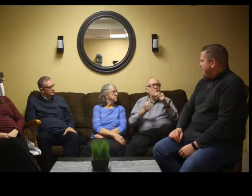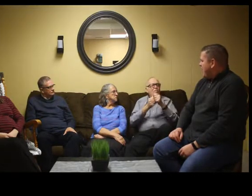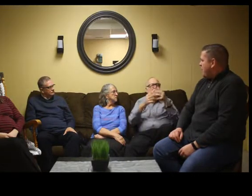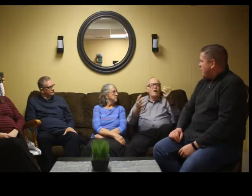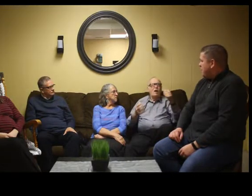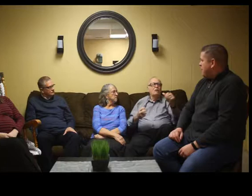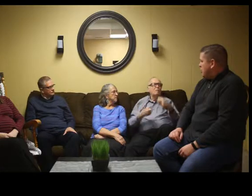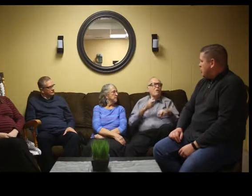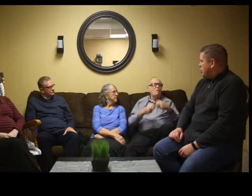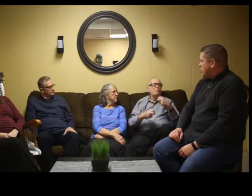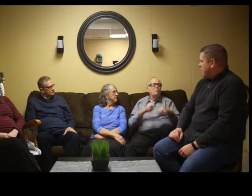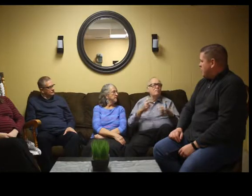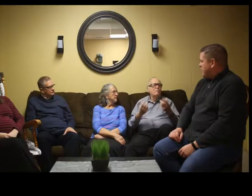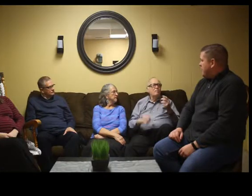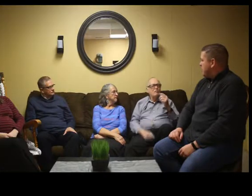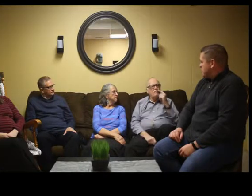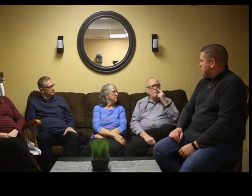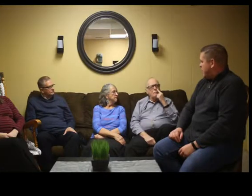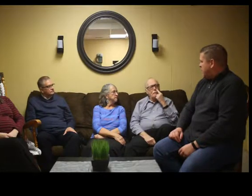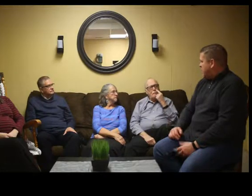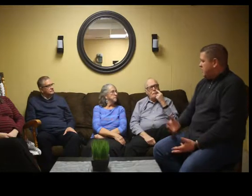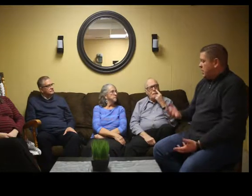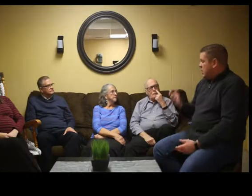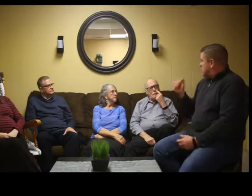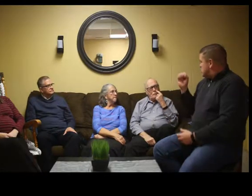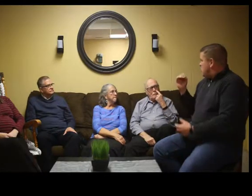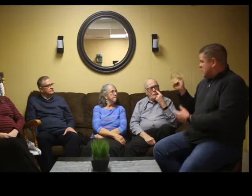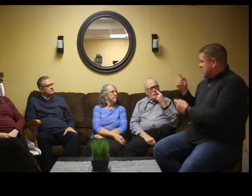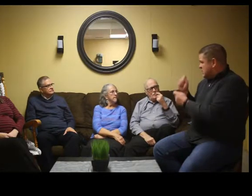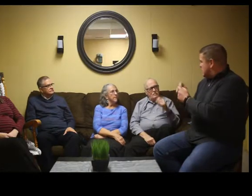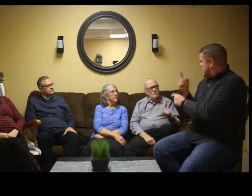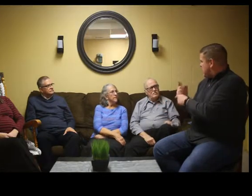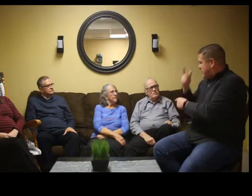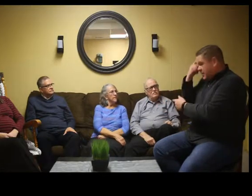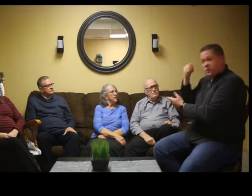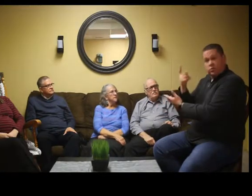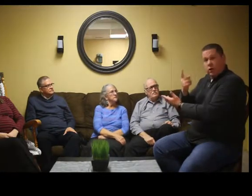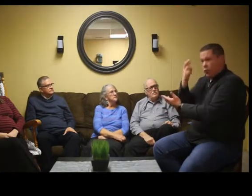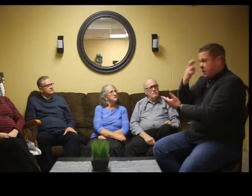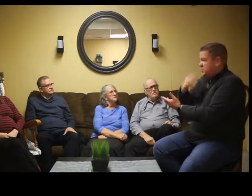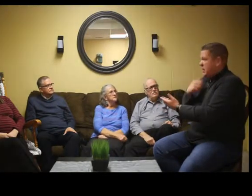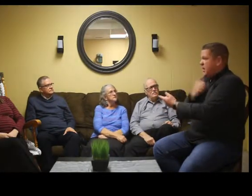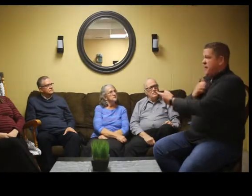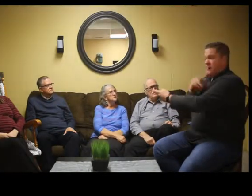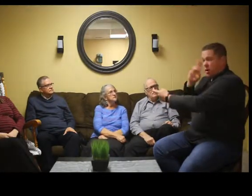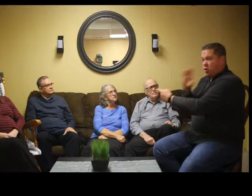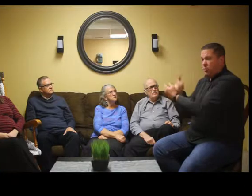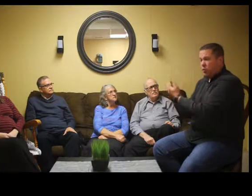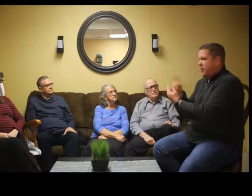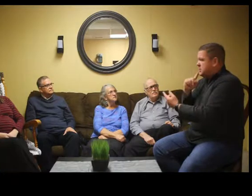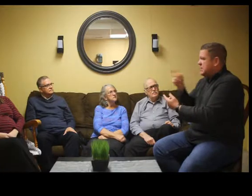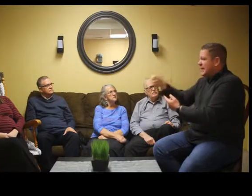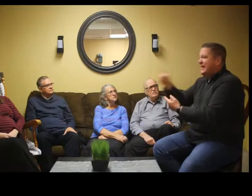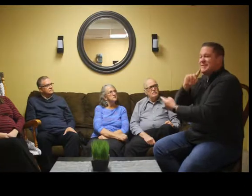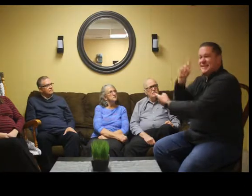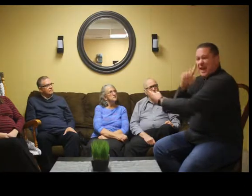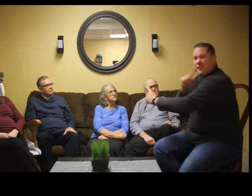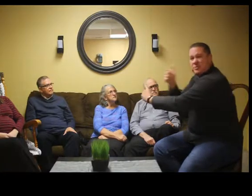that will help, you know, other deaf people catch up without any problem. So that's exactly right, because one of the reasons why I love having my uncle in the program is he is deaf